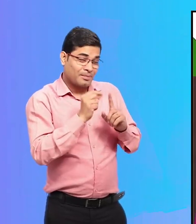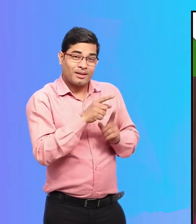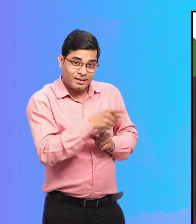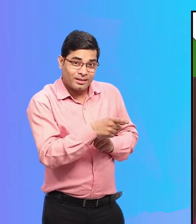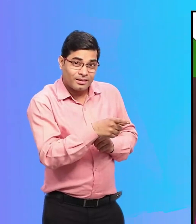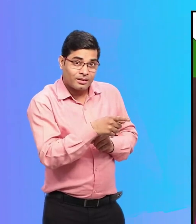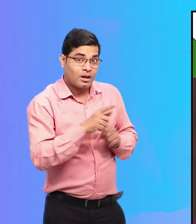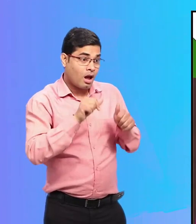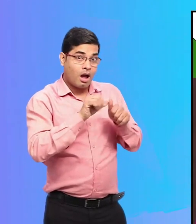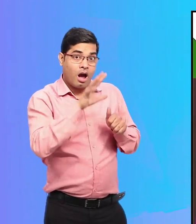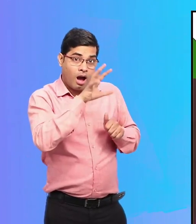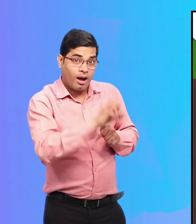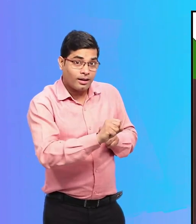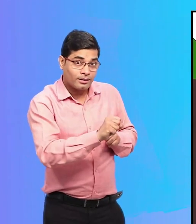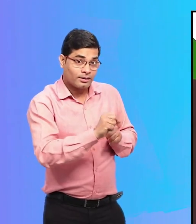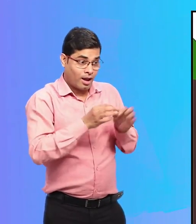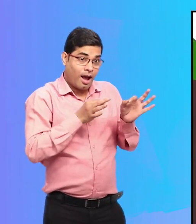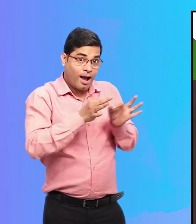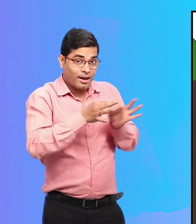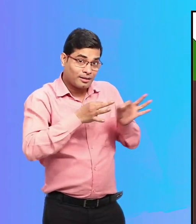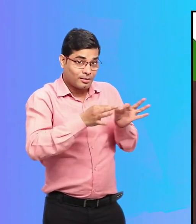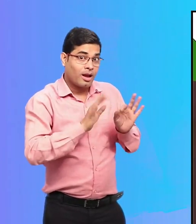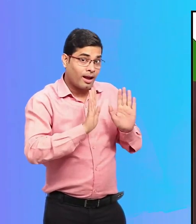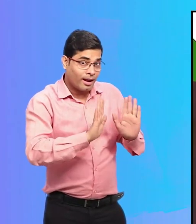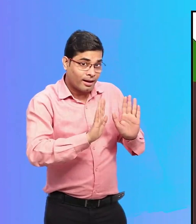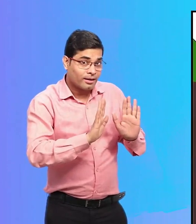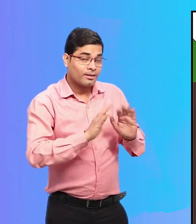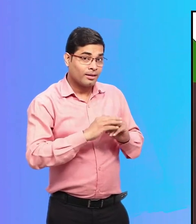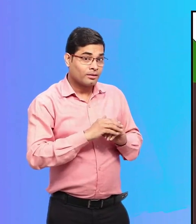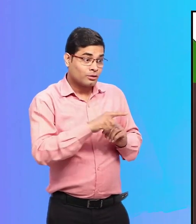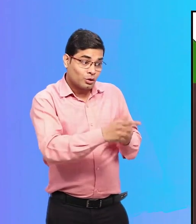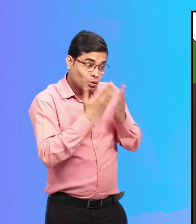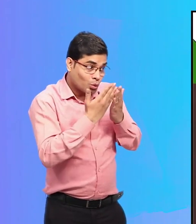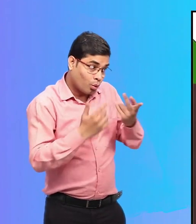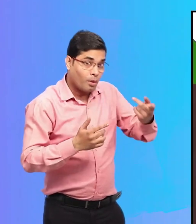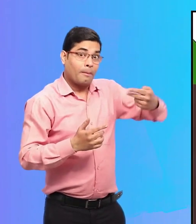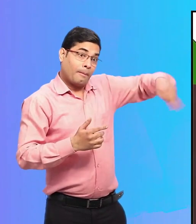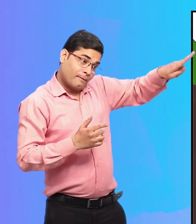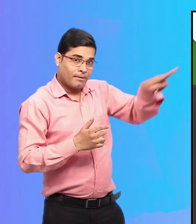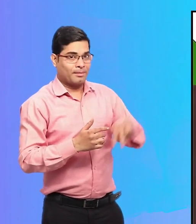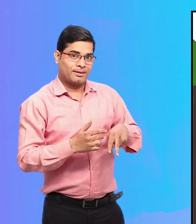Priya, more about accessibility when you're back from school.